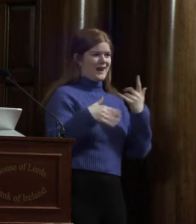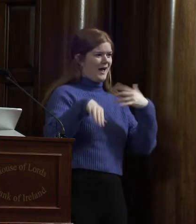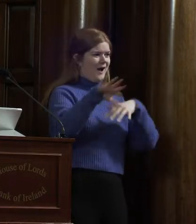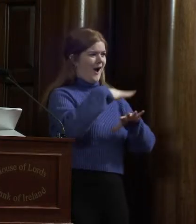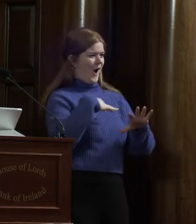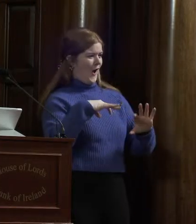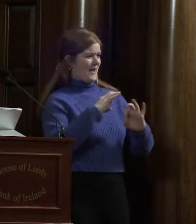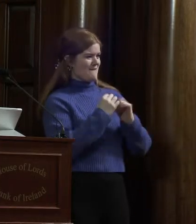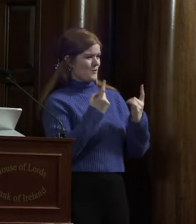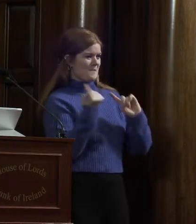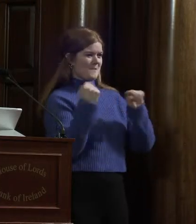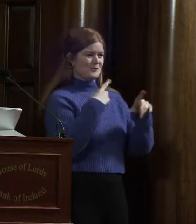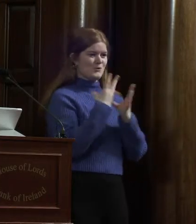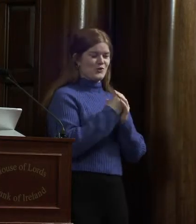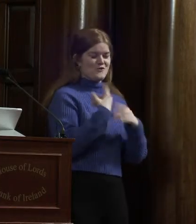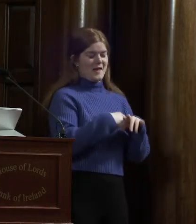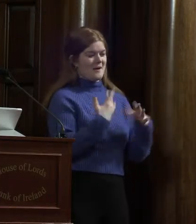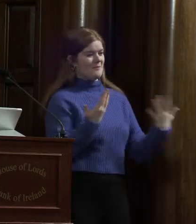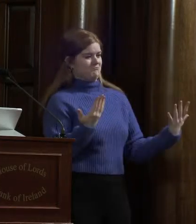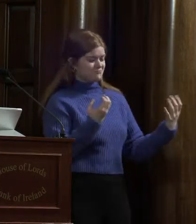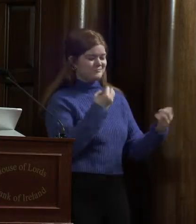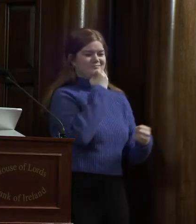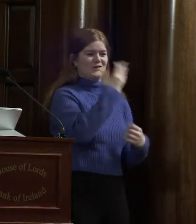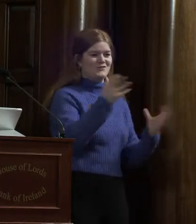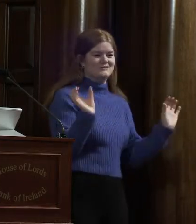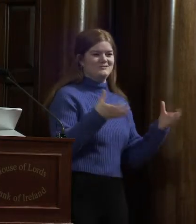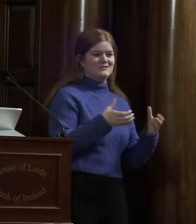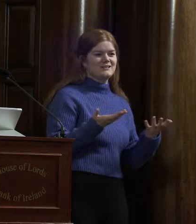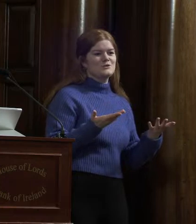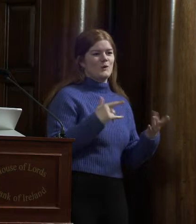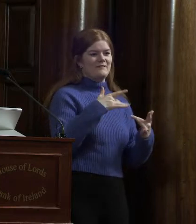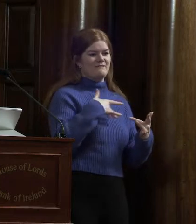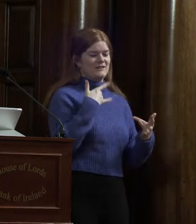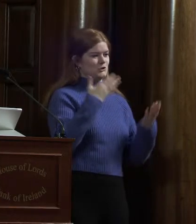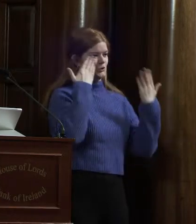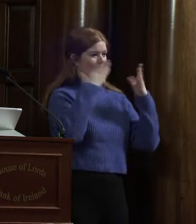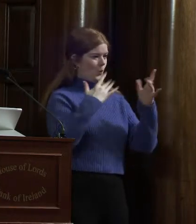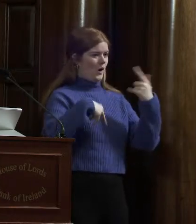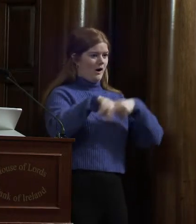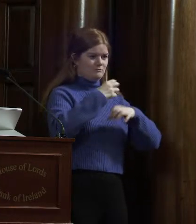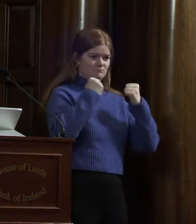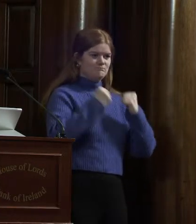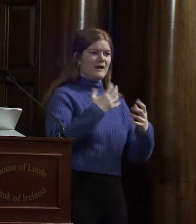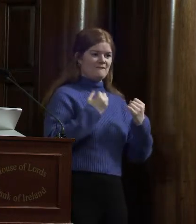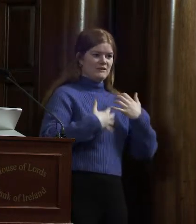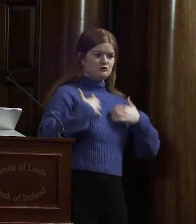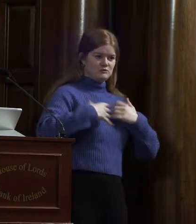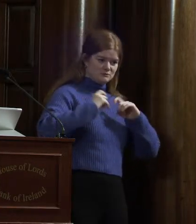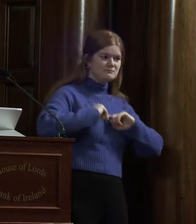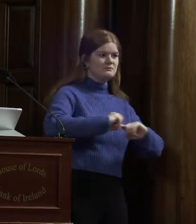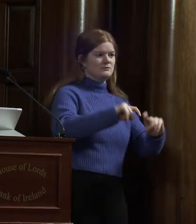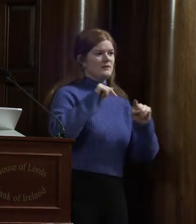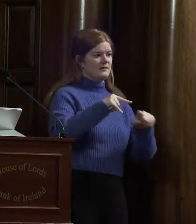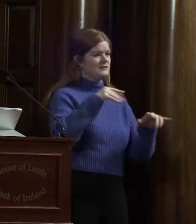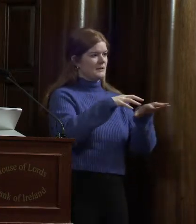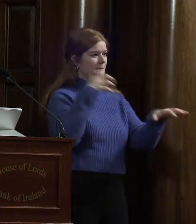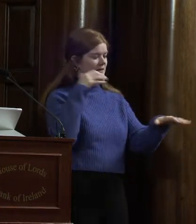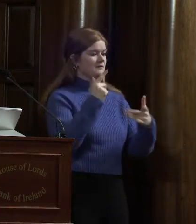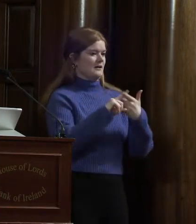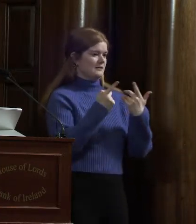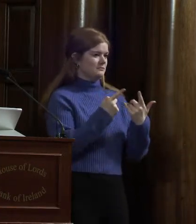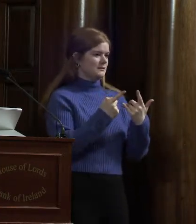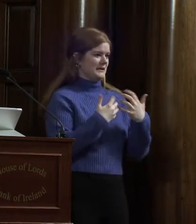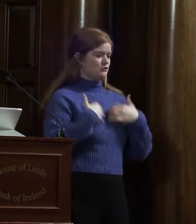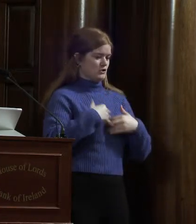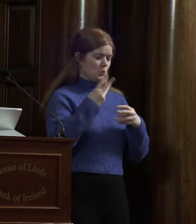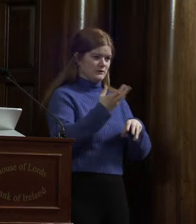all here again. And it's lovely, and I think it speaks to the interest that people have had in this Assembly and the interest that